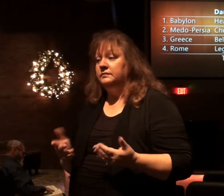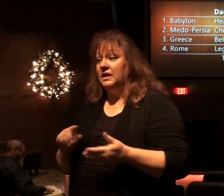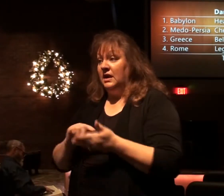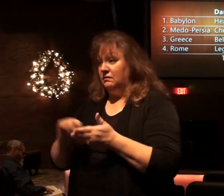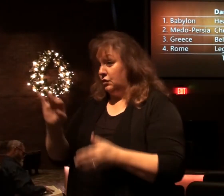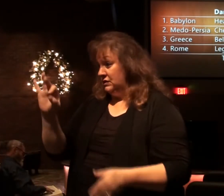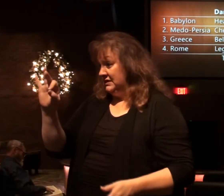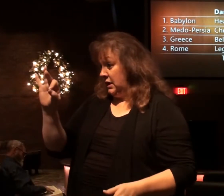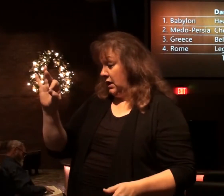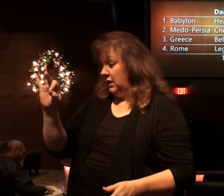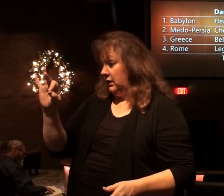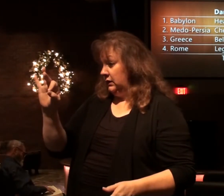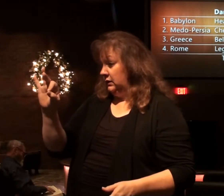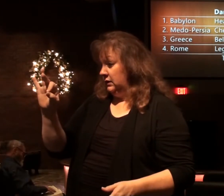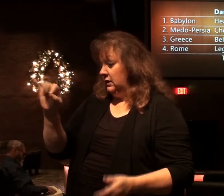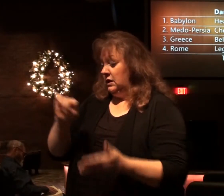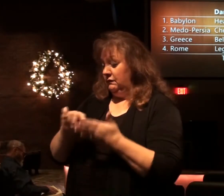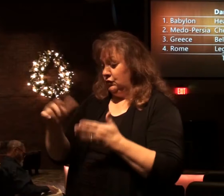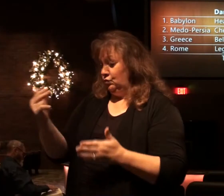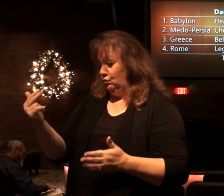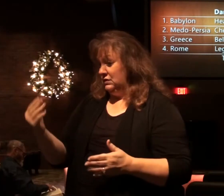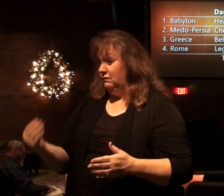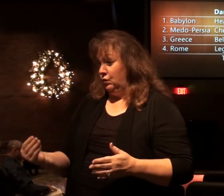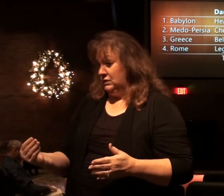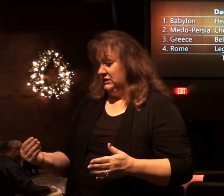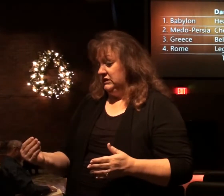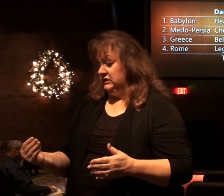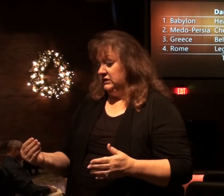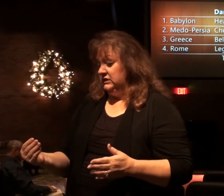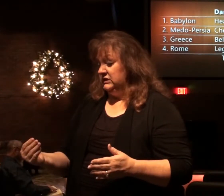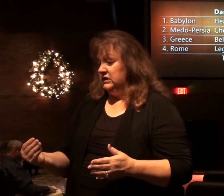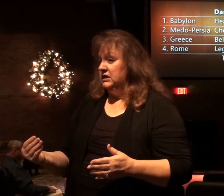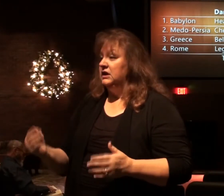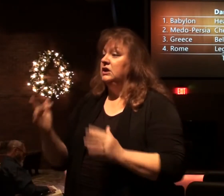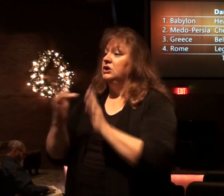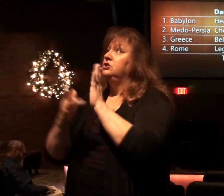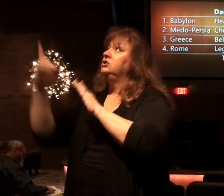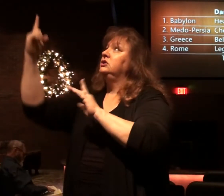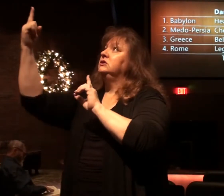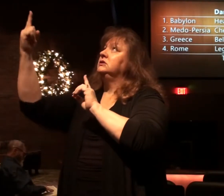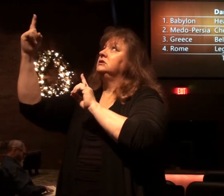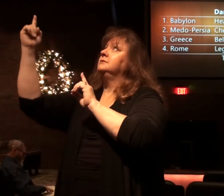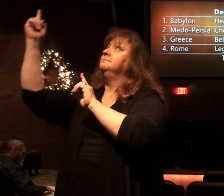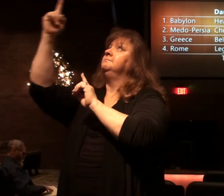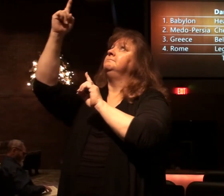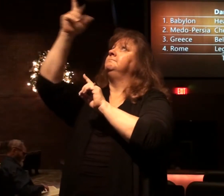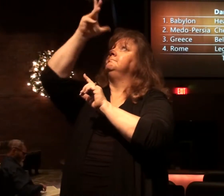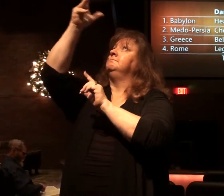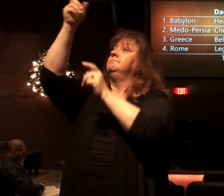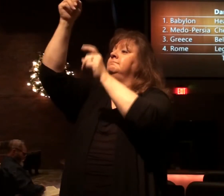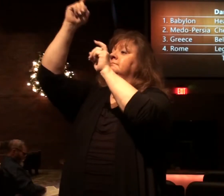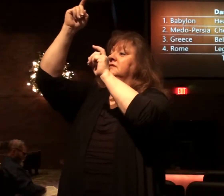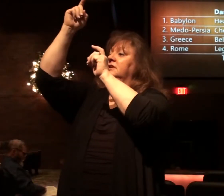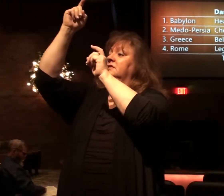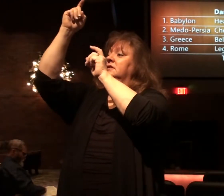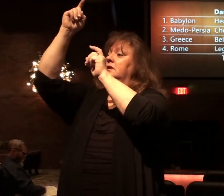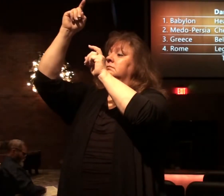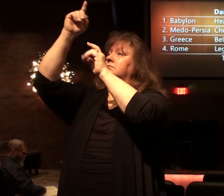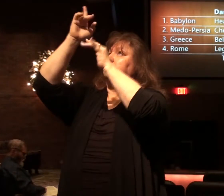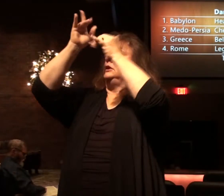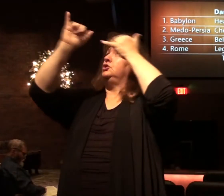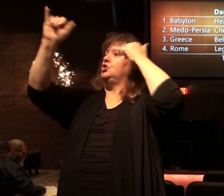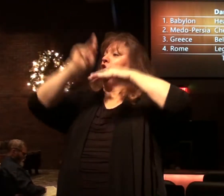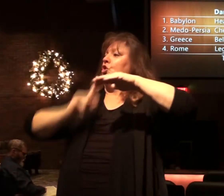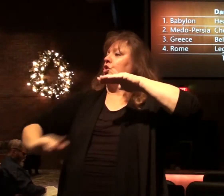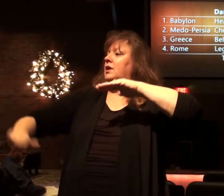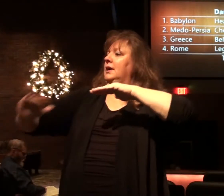verse 9, when you come down to verses 13 and 14, Christ comes before the Father and receives an eternal kingdom. So